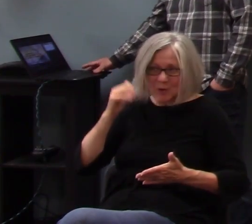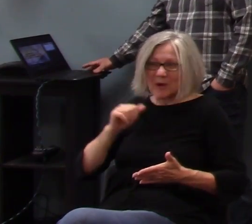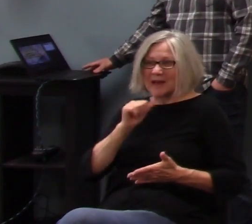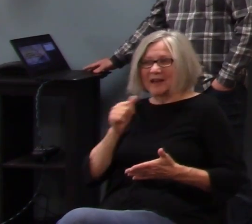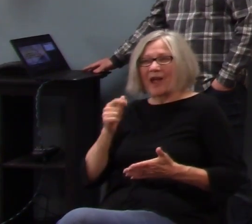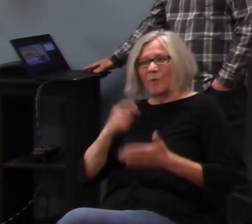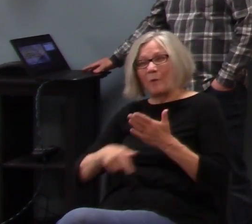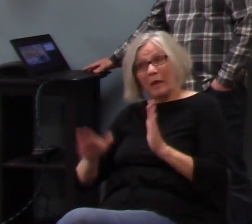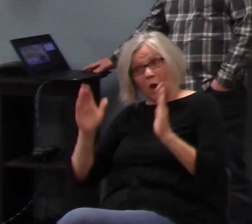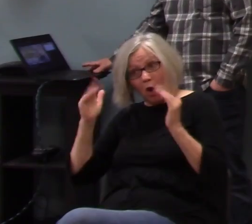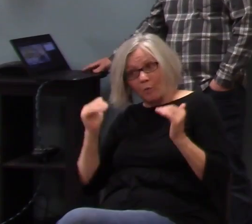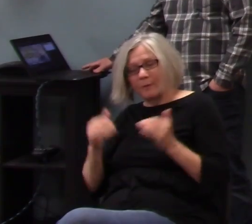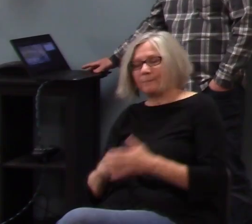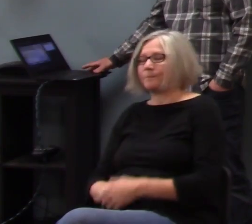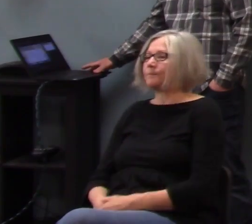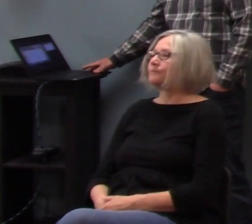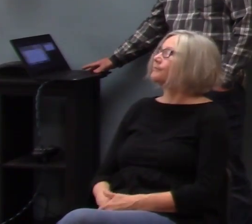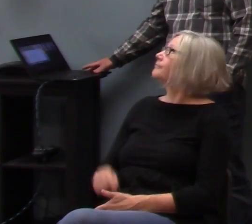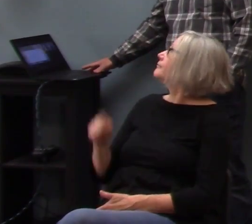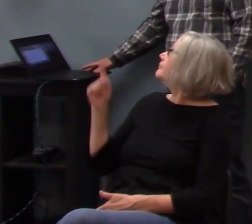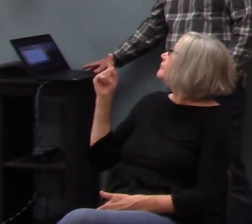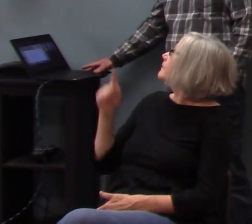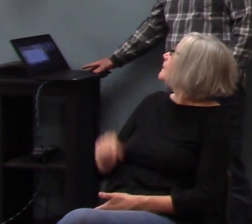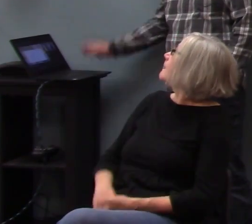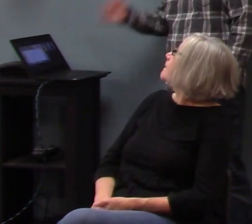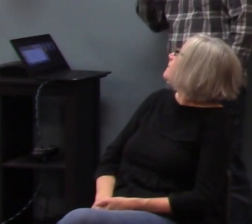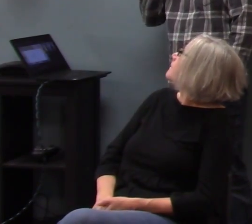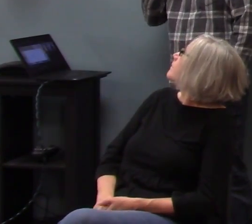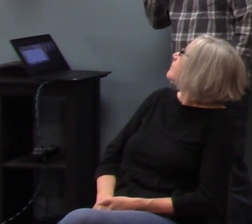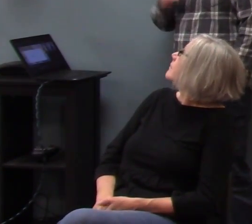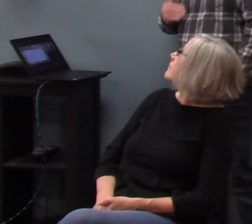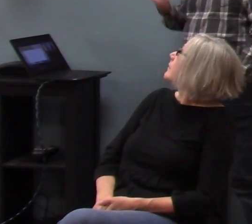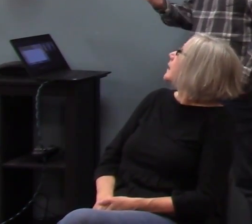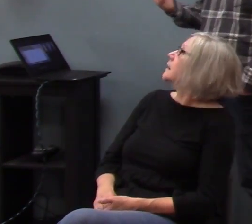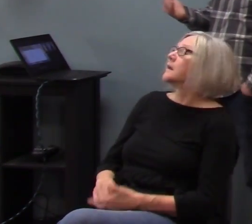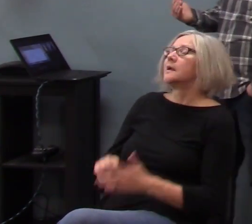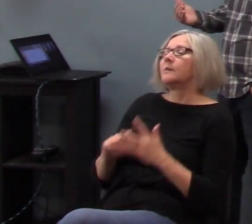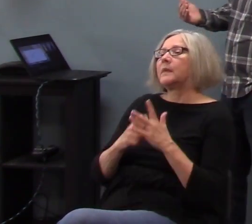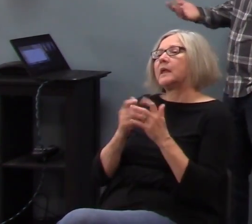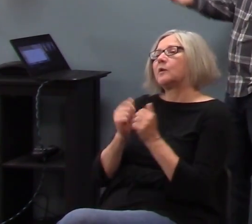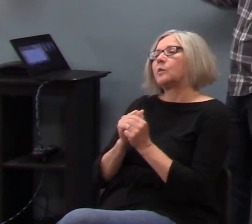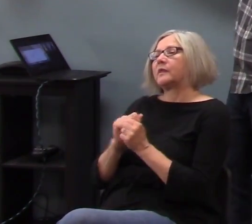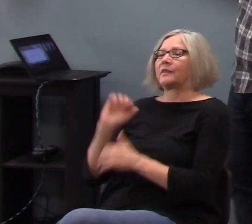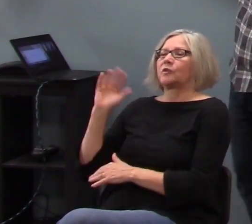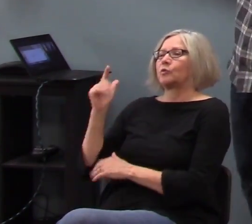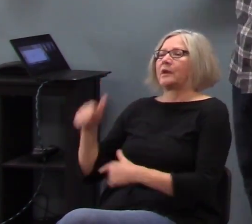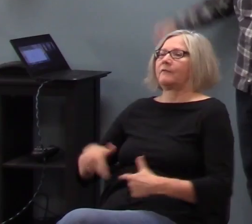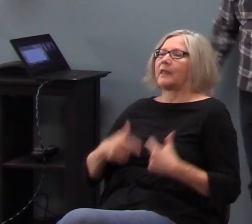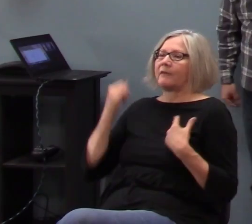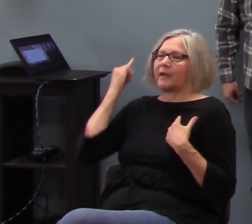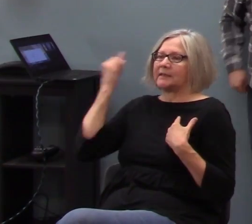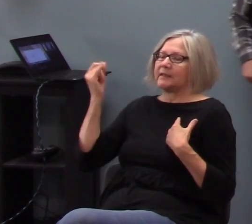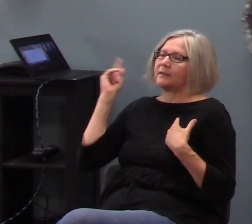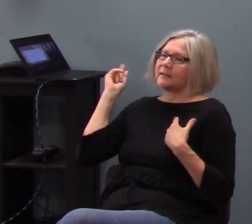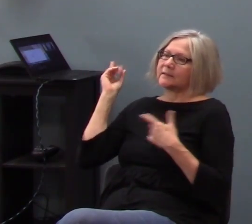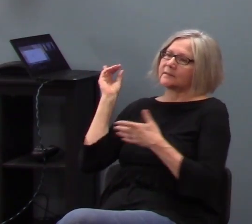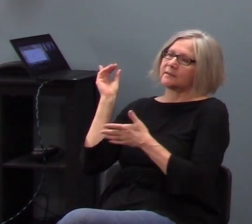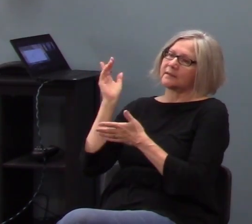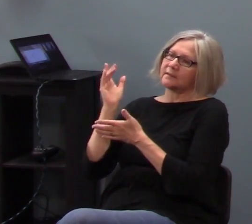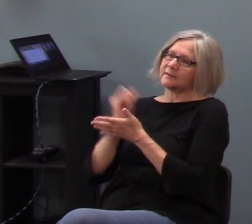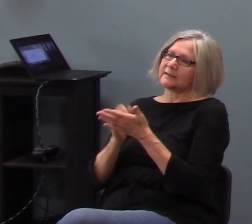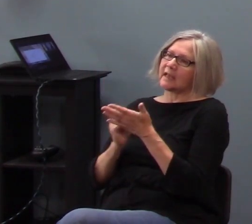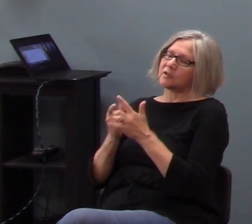We're going to talk about something called the Cambrian Explosion. So we begin with this idea of the tree of life that Darwin started with. This is a sketch from one of his